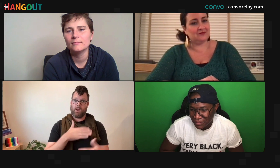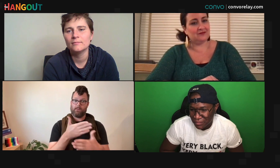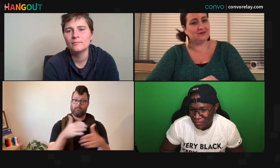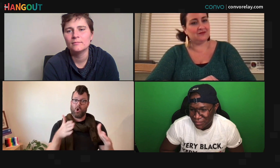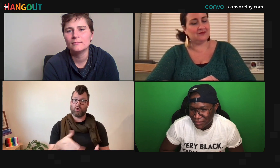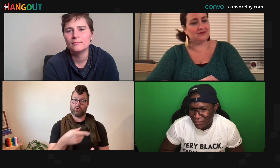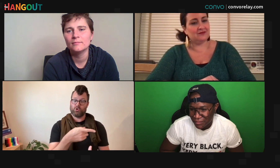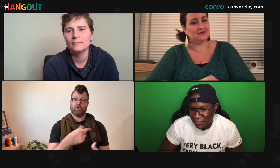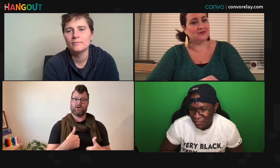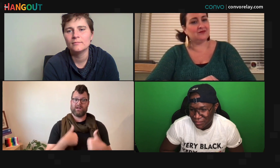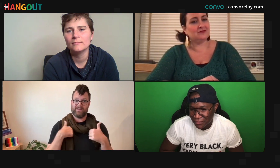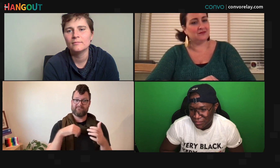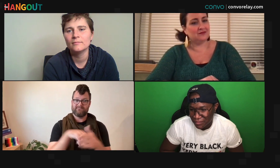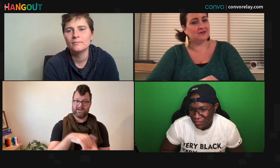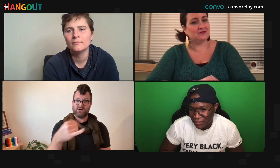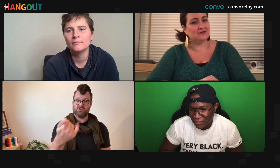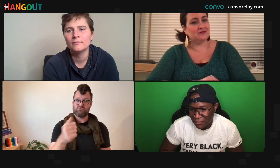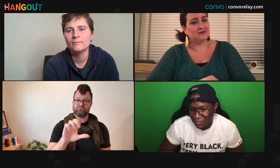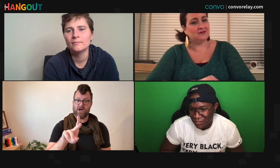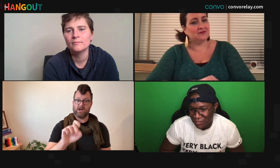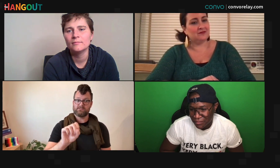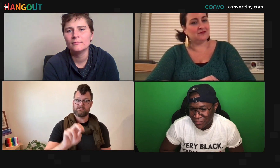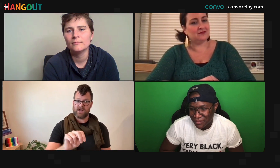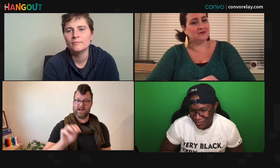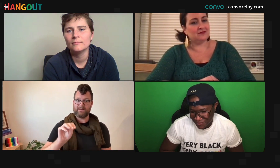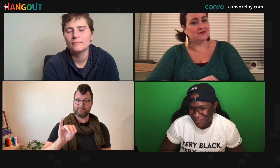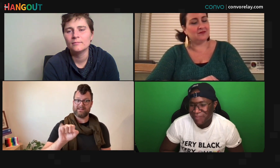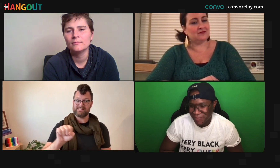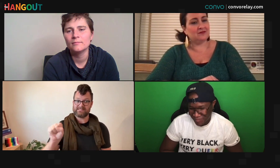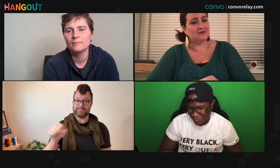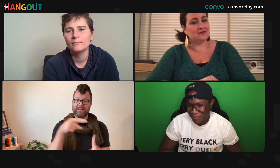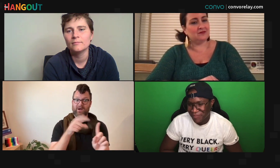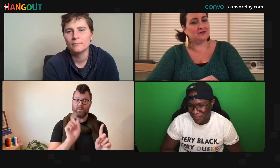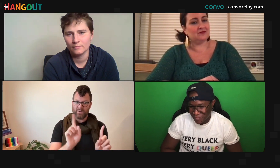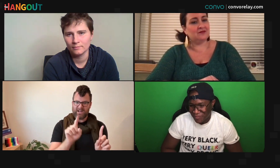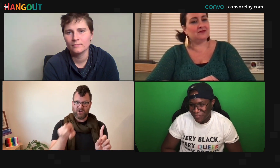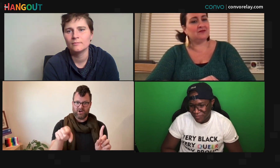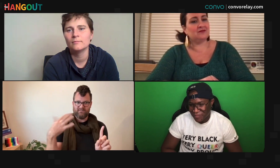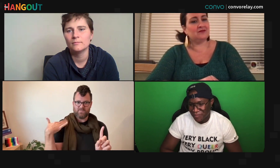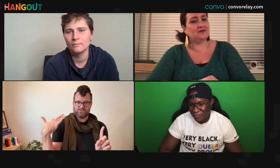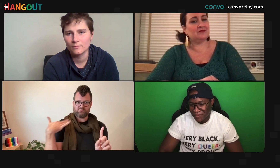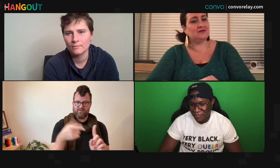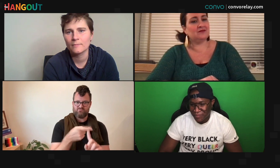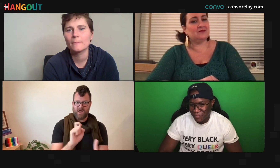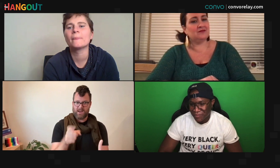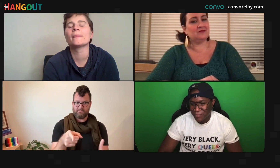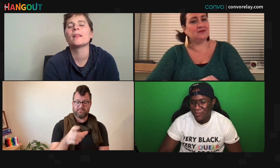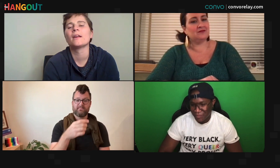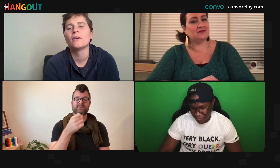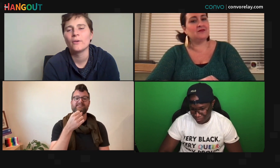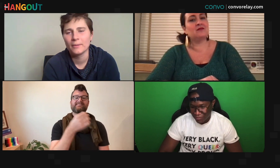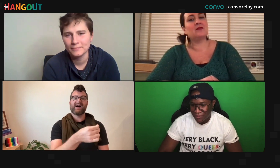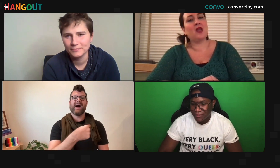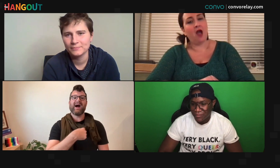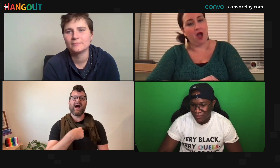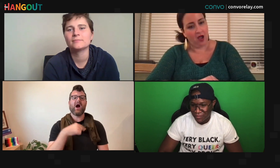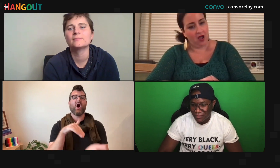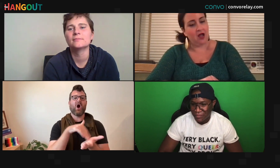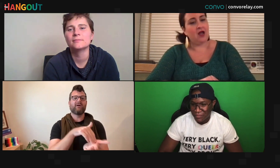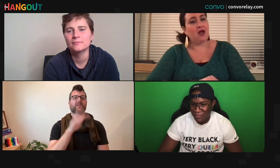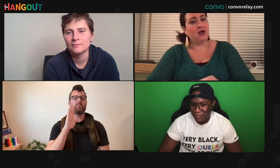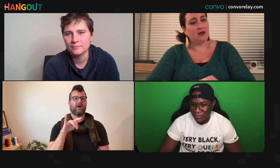look like. And I remember at the time my partner had lived in Jackson, Mississippi, where Victorica's